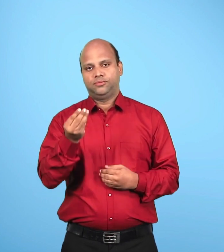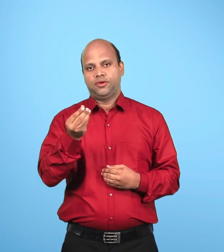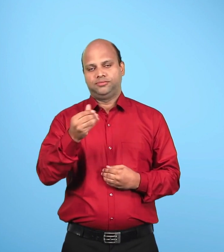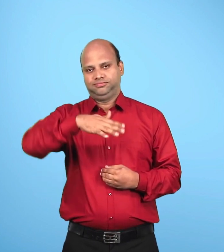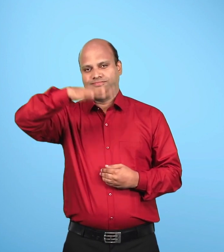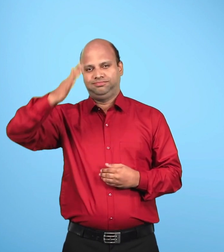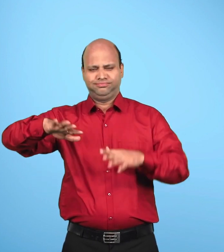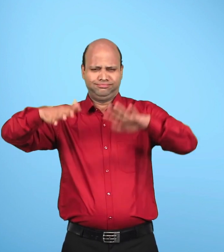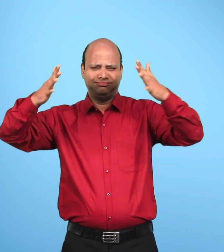Deserts.